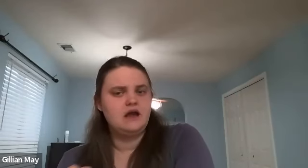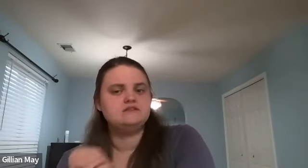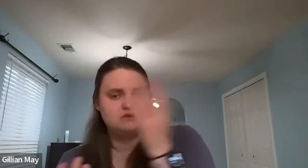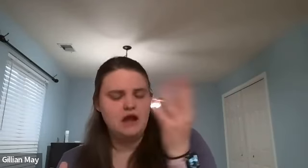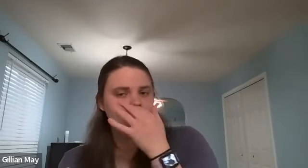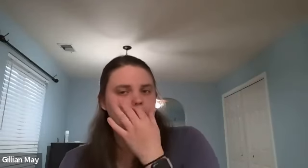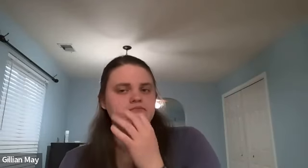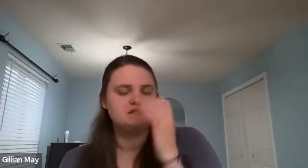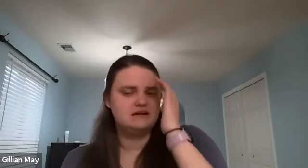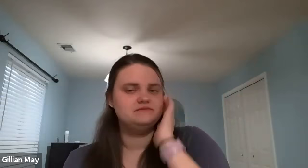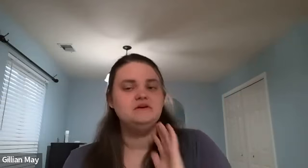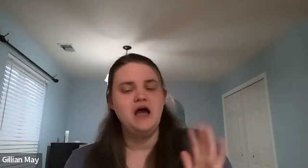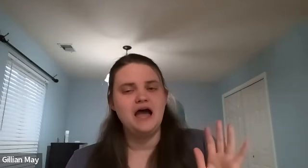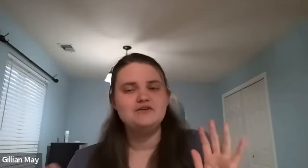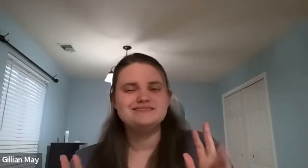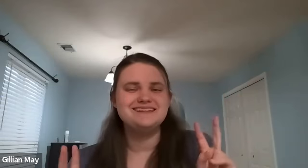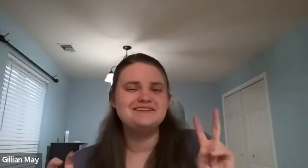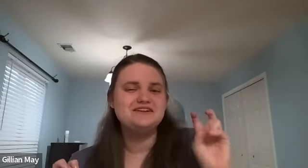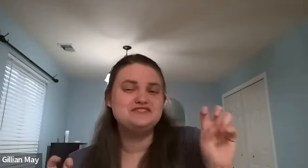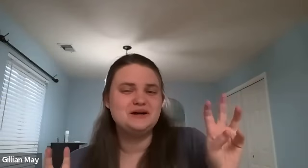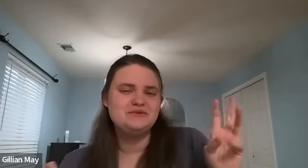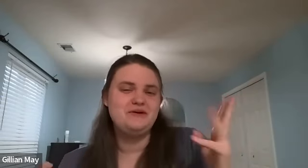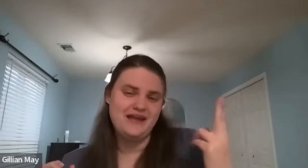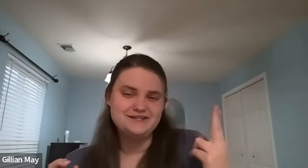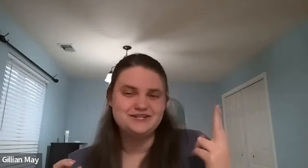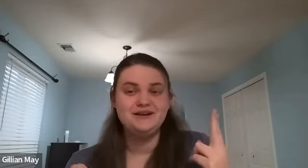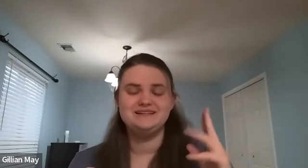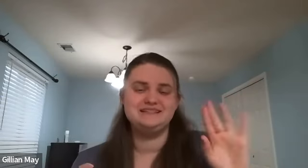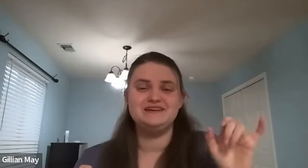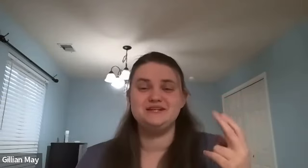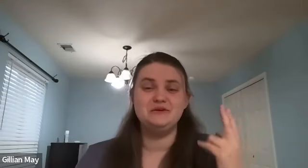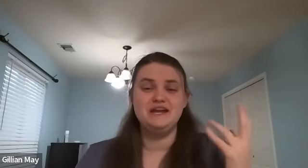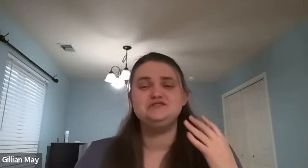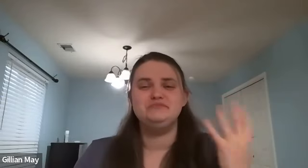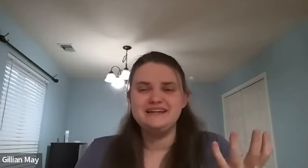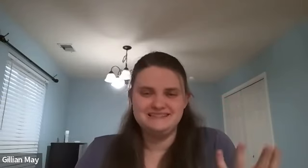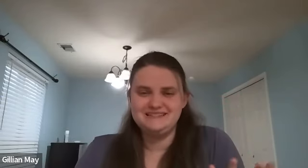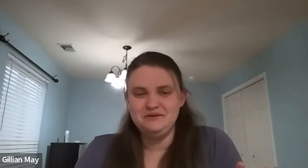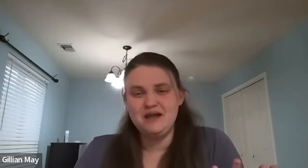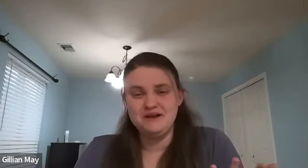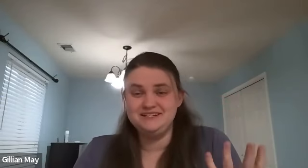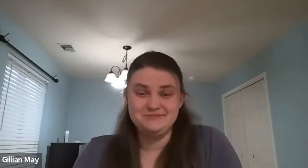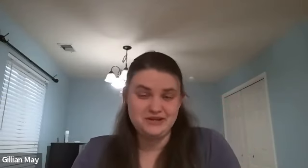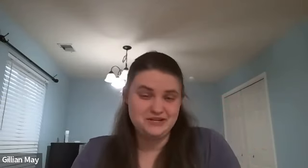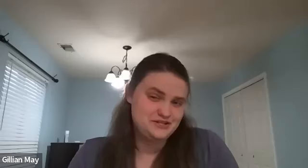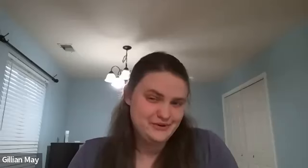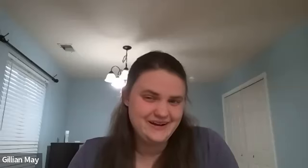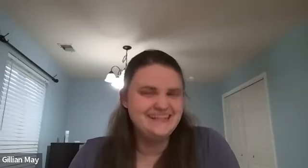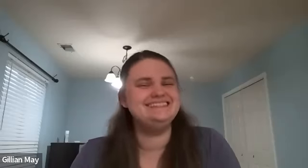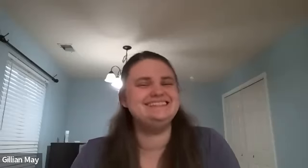so how, okay. Because I know it's not technically a WH because it doesn't have a WH, but it's still in my mind a WH question mark. So